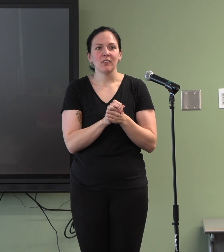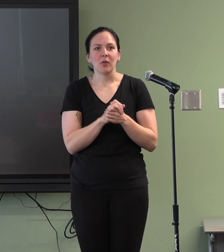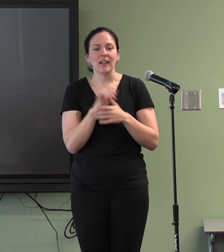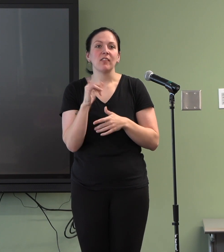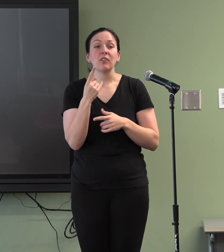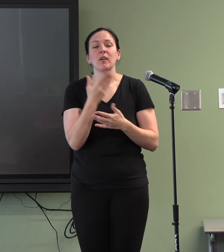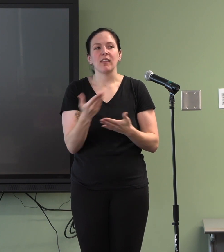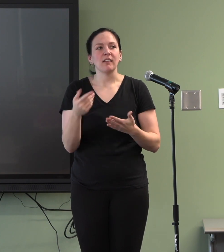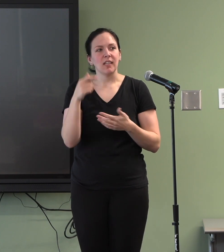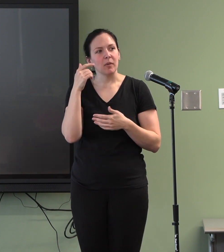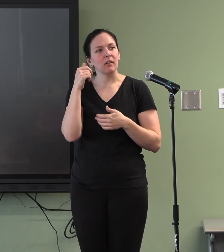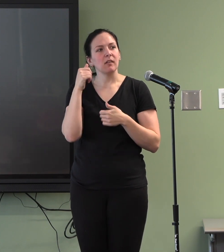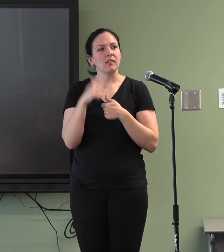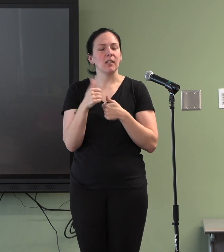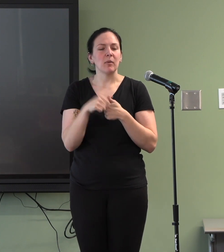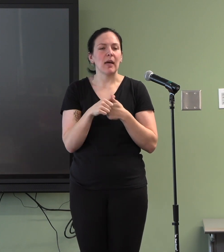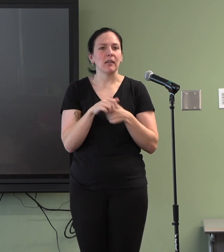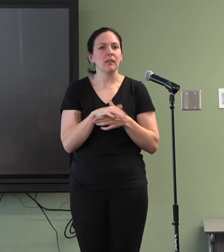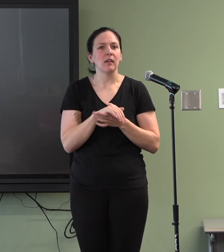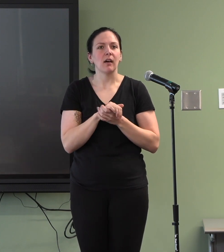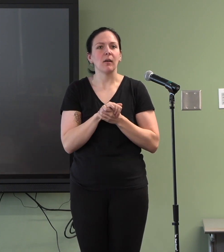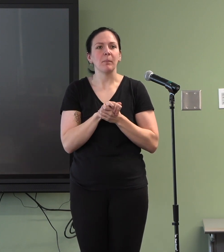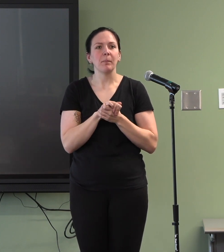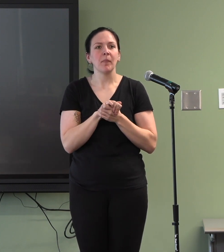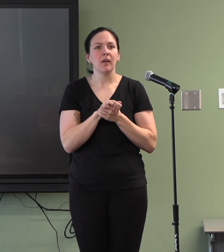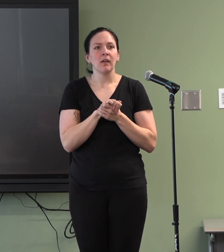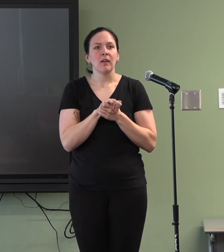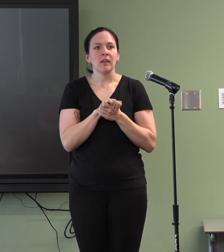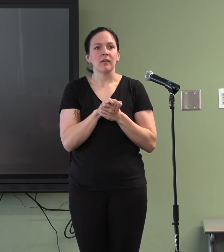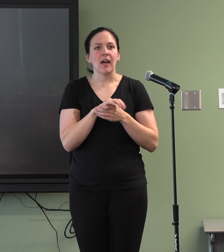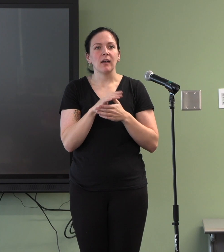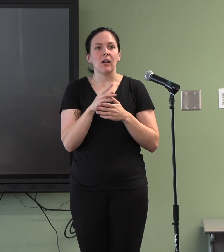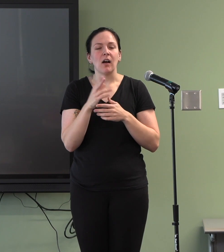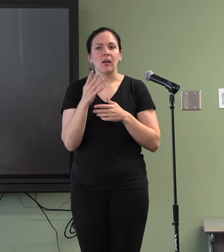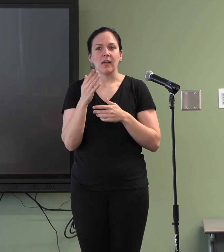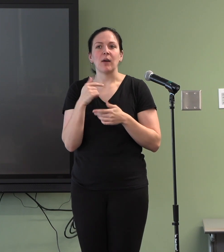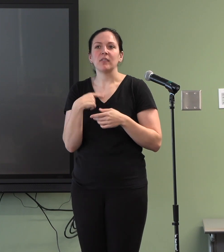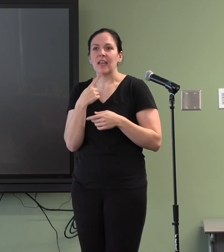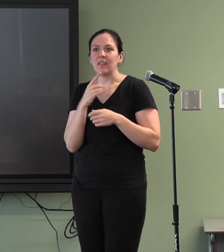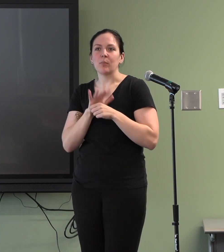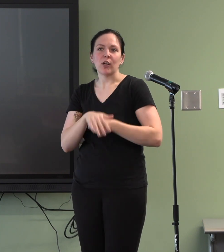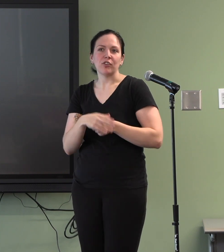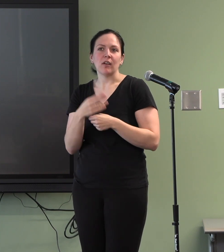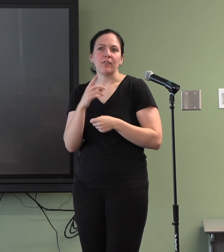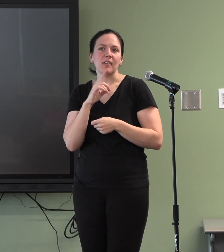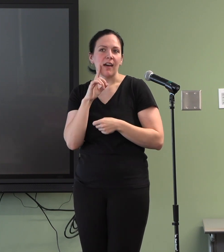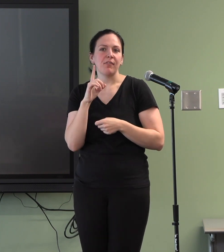So that's one thing to keep in mind. Is that, like I was saying, the oppression of the deaf.